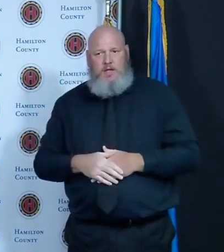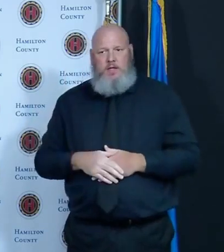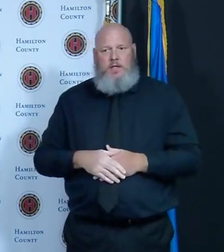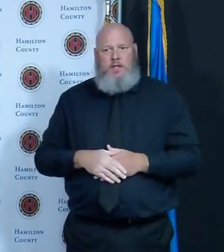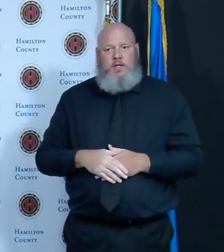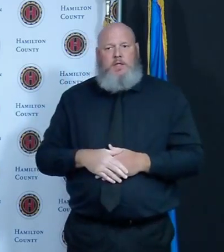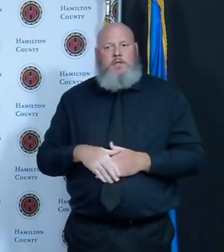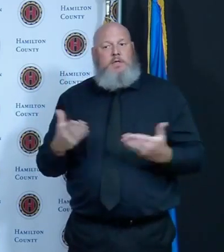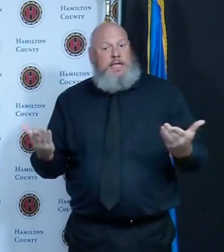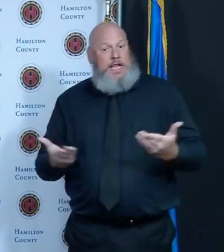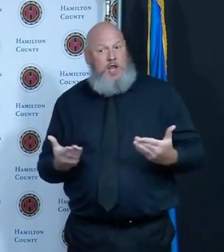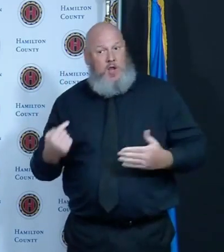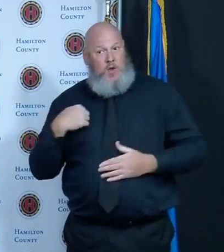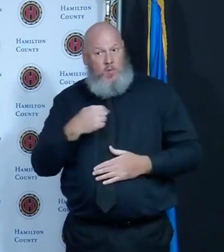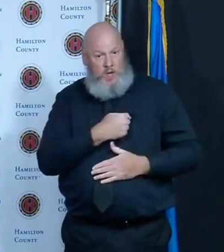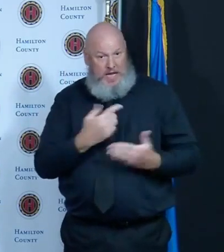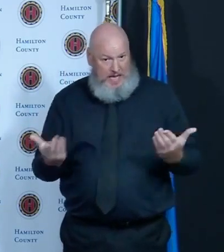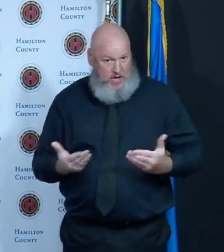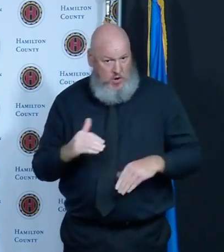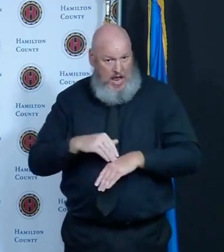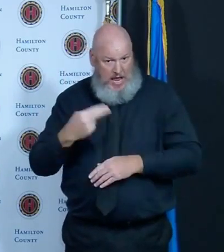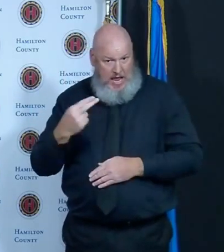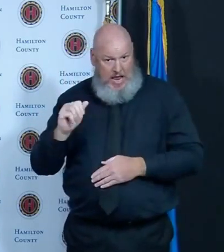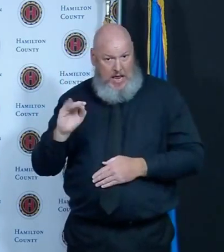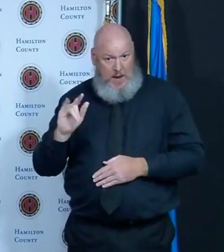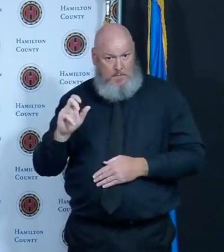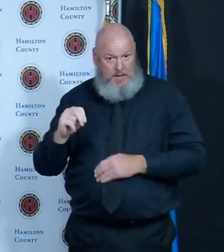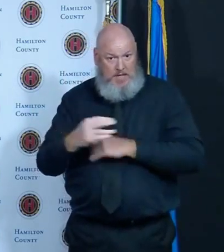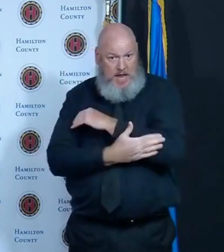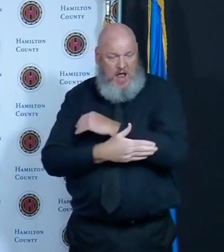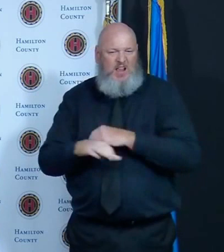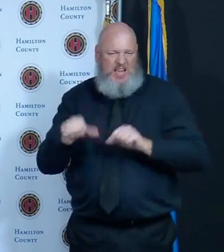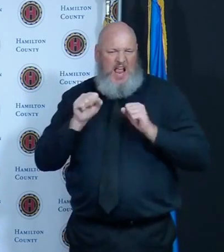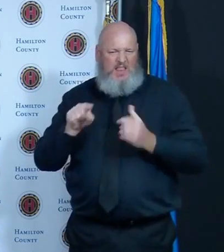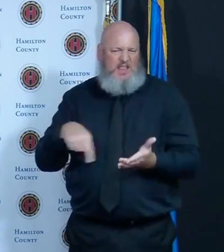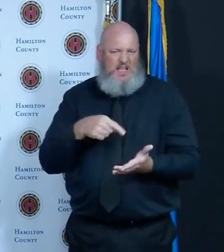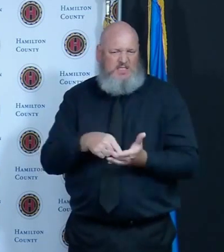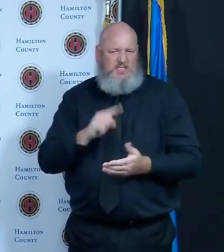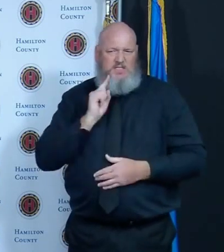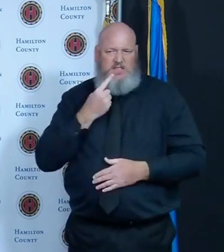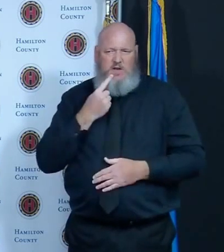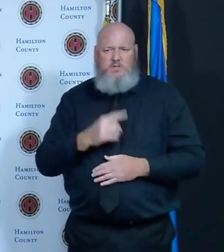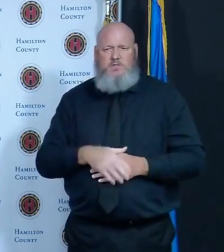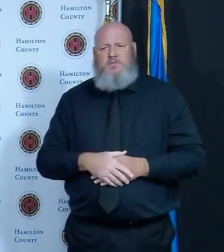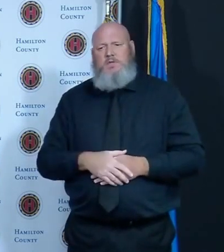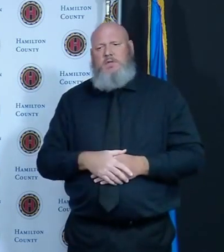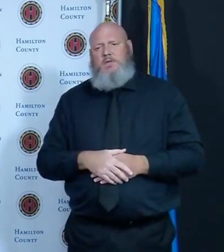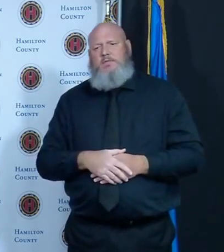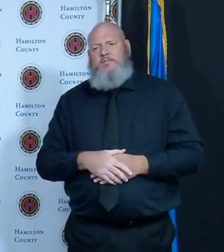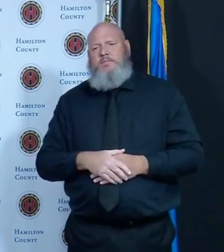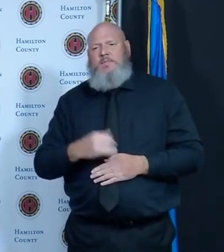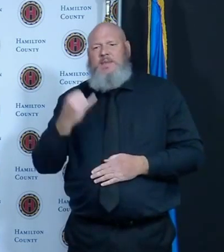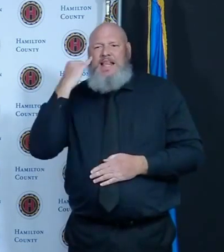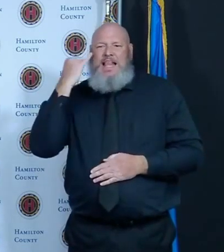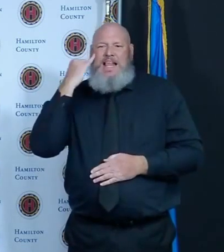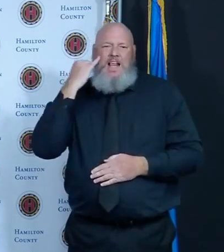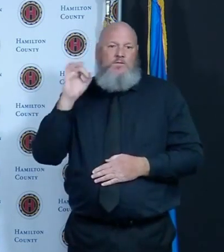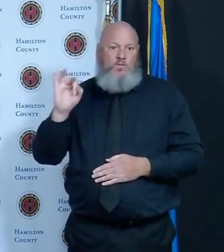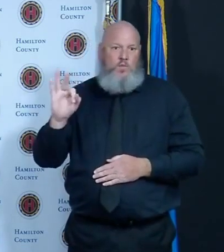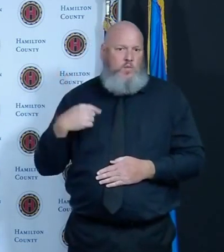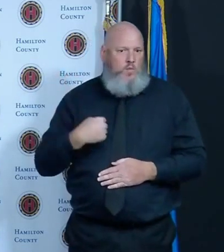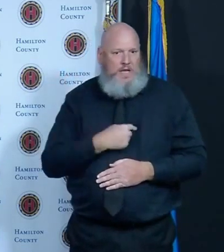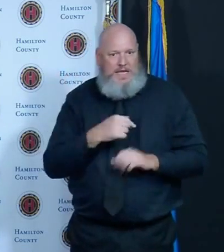seriously. If there were things we could have done better, I think maybe making sure our messaging was clear about the